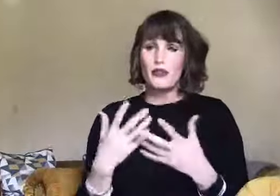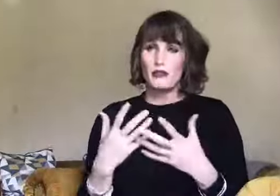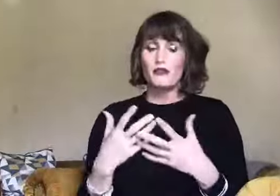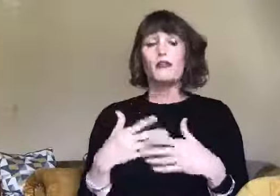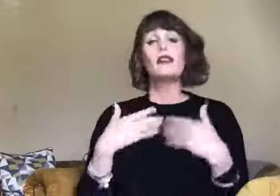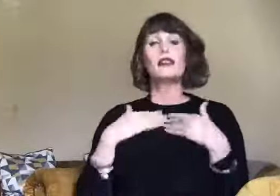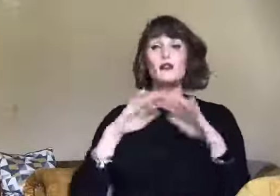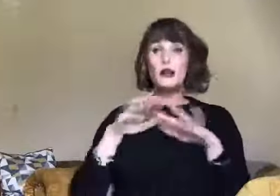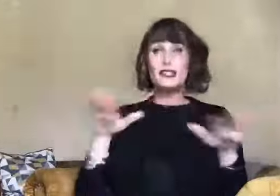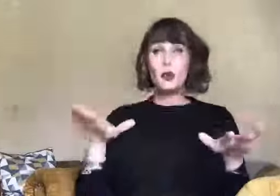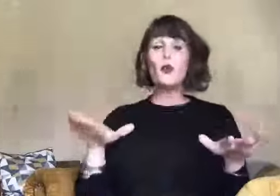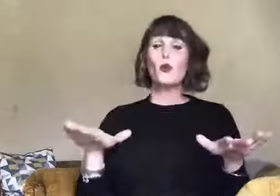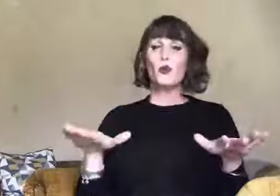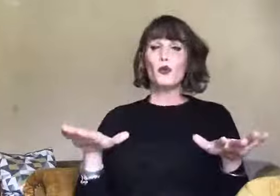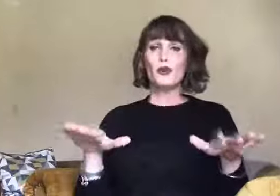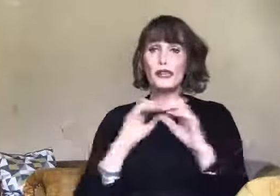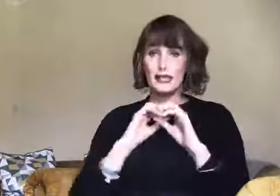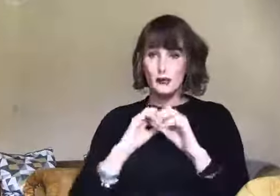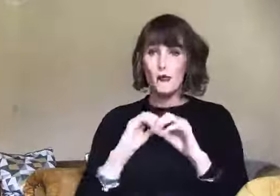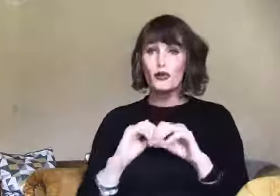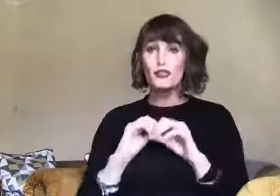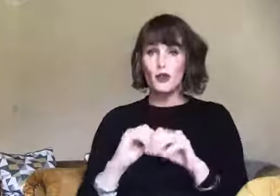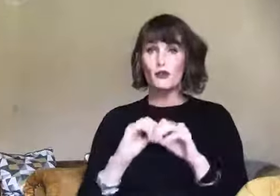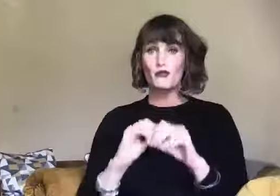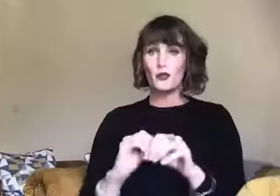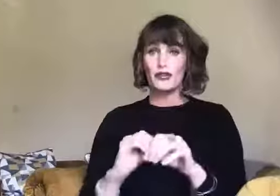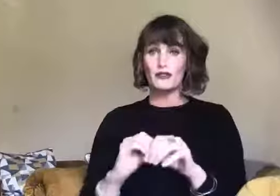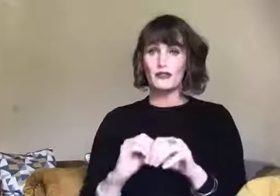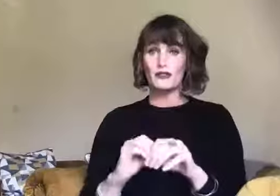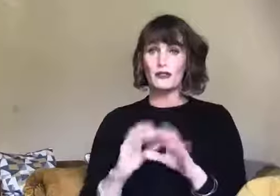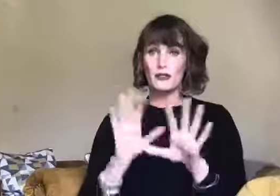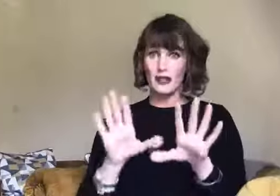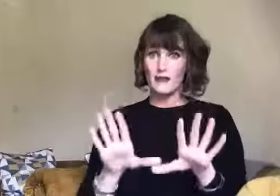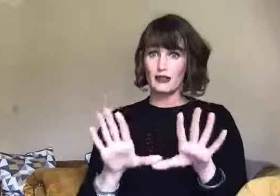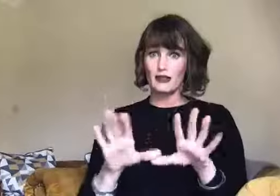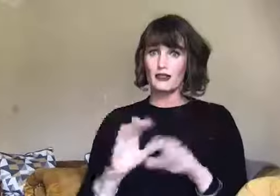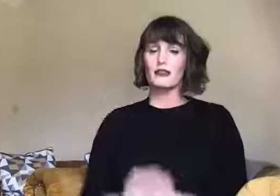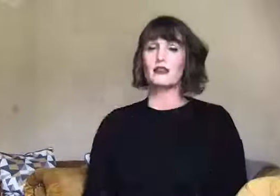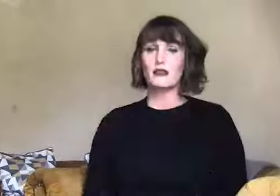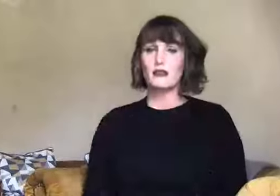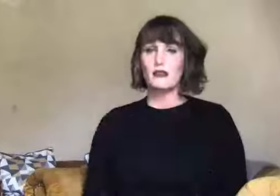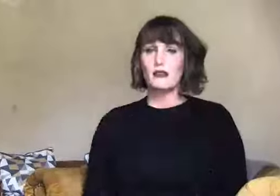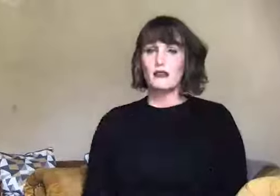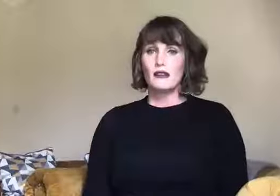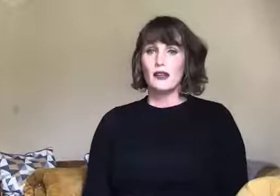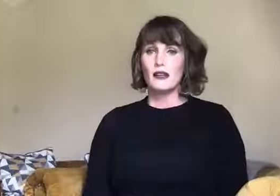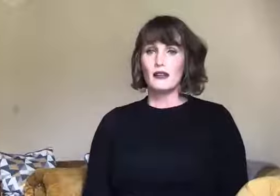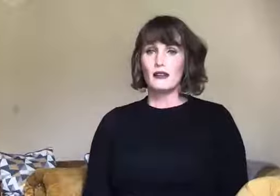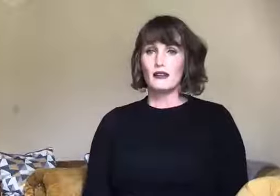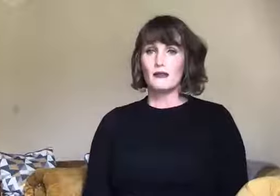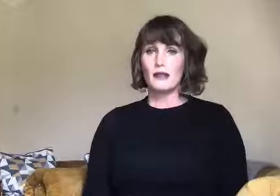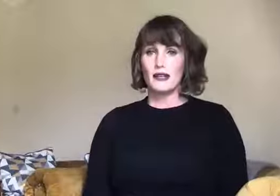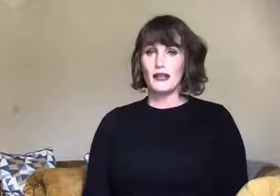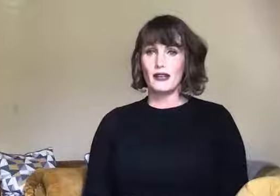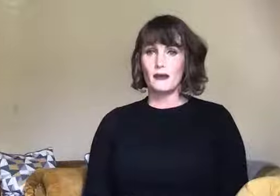also that if we talk in a monotone voice, so let me do this. Hello, my name